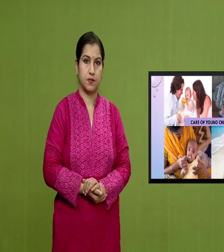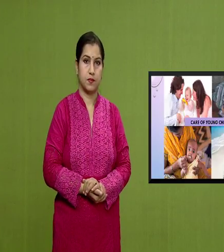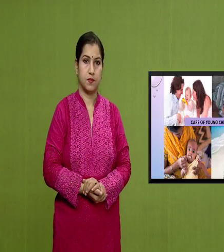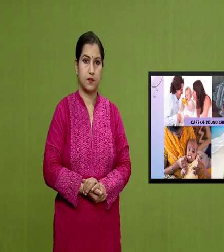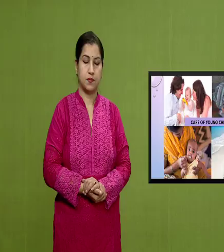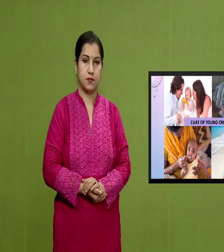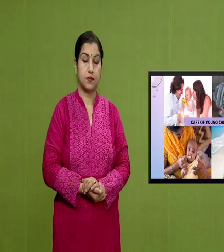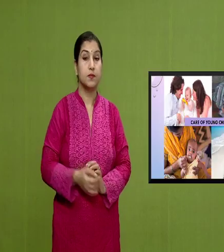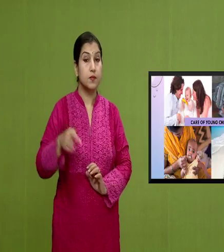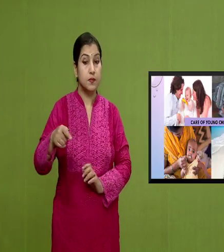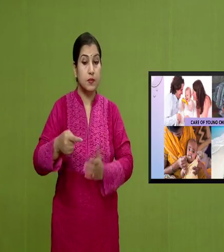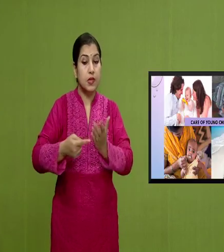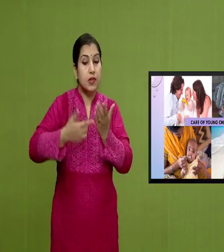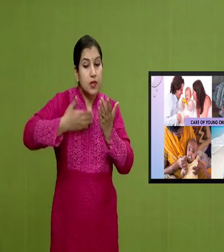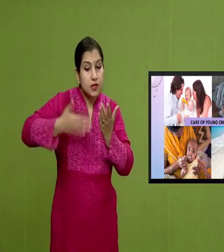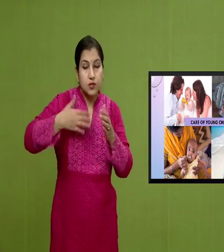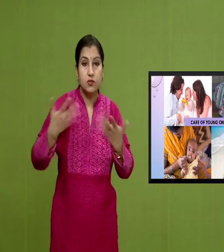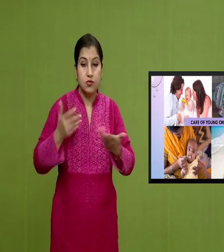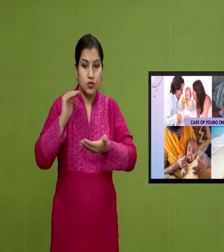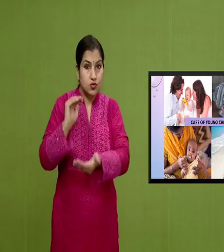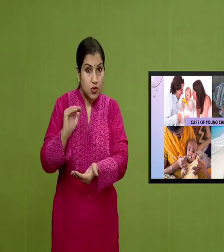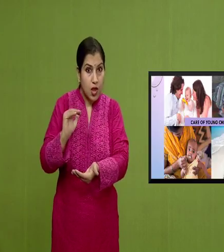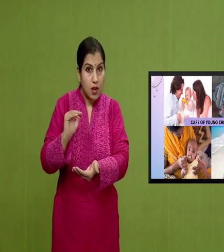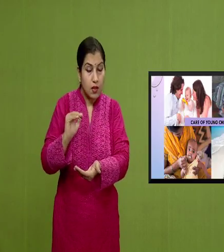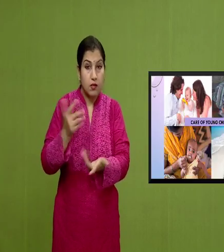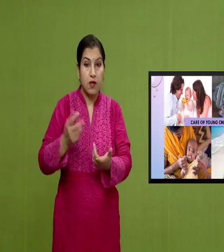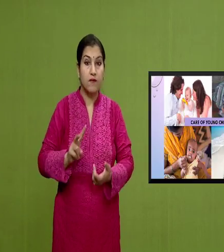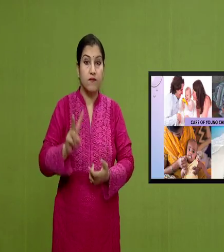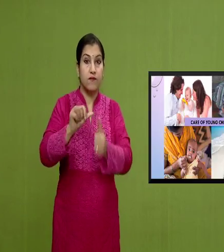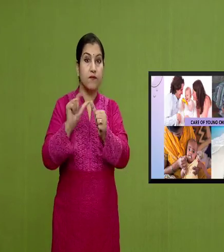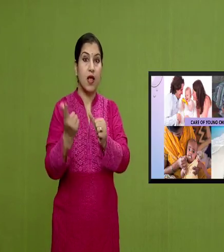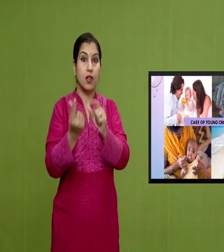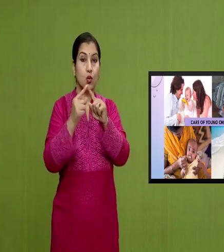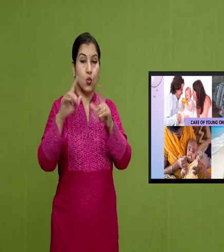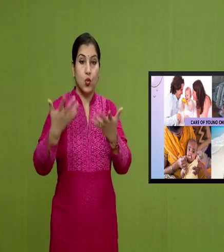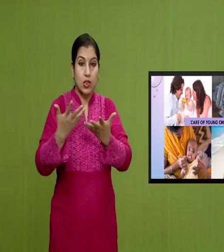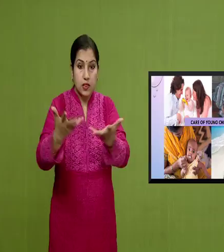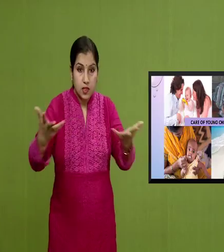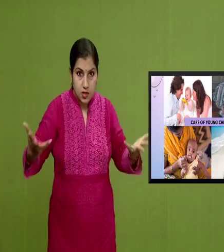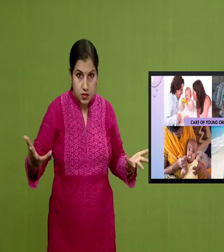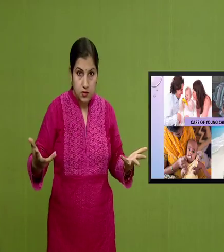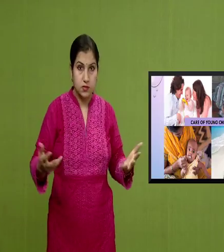It teaches the child the value of things,